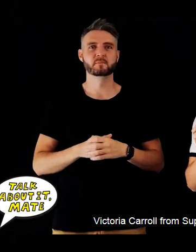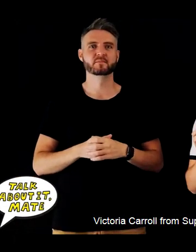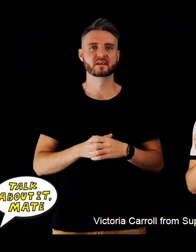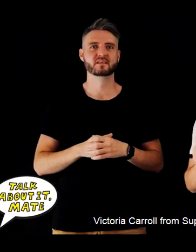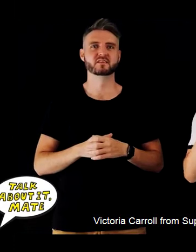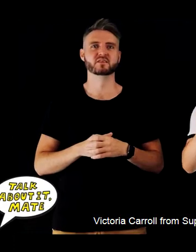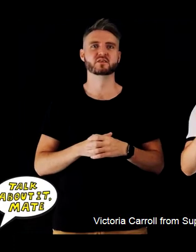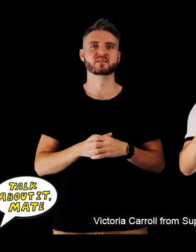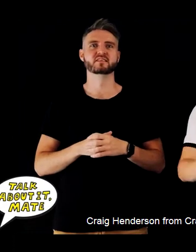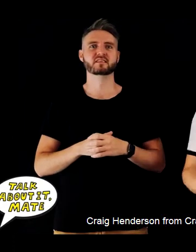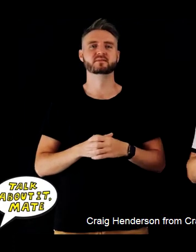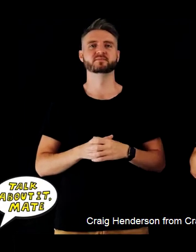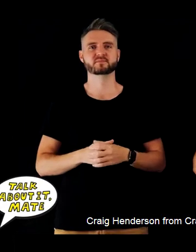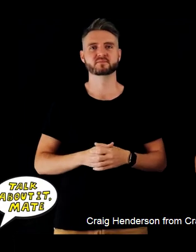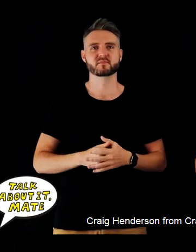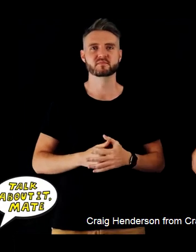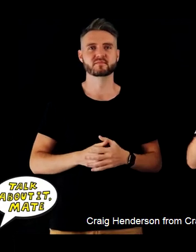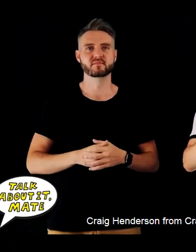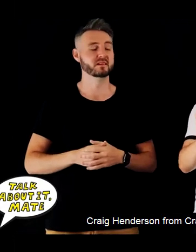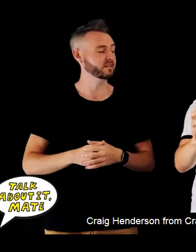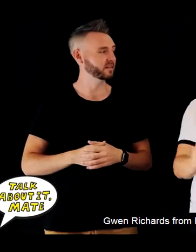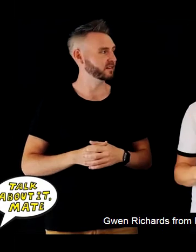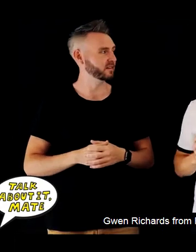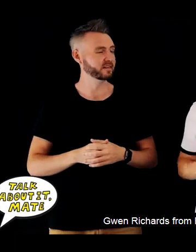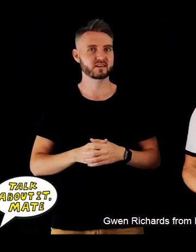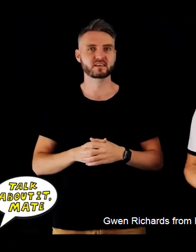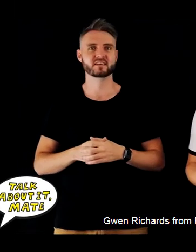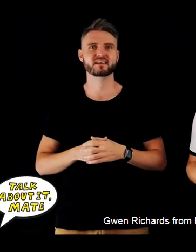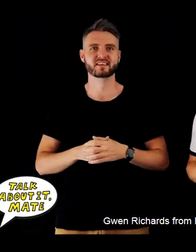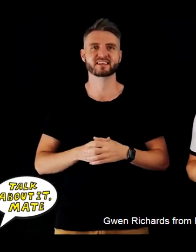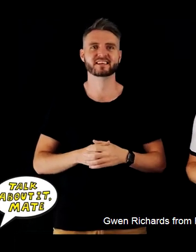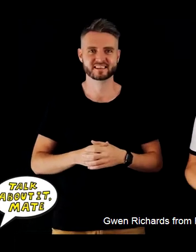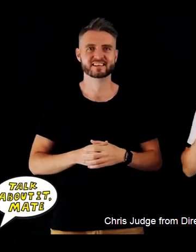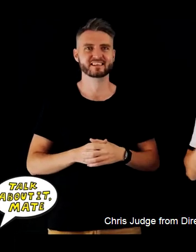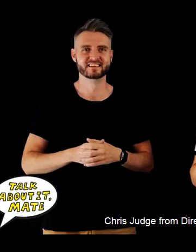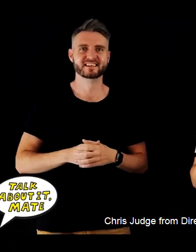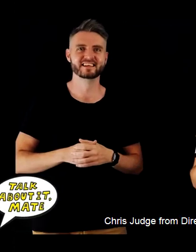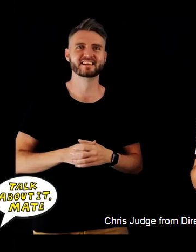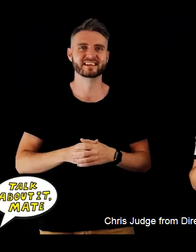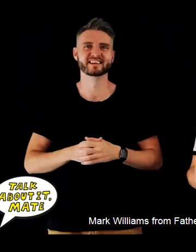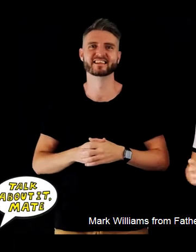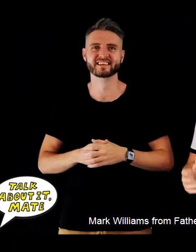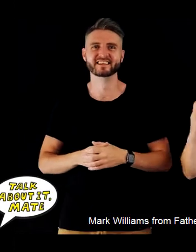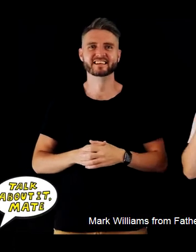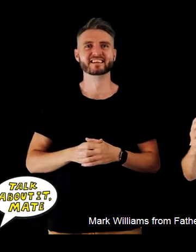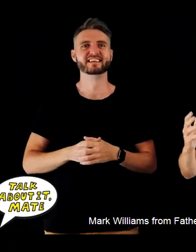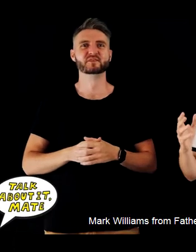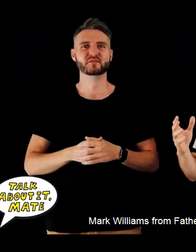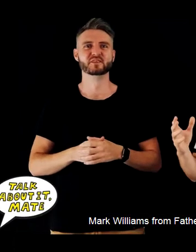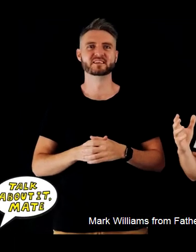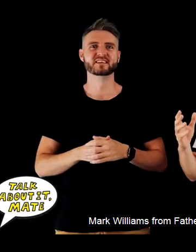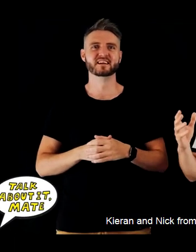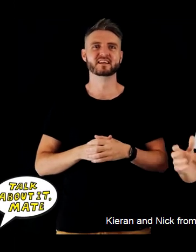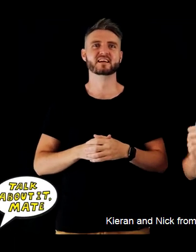Empower, Victoria Carroll from Supporting Factors, Craig Henderson from Craig's Barbershop, Gwen Richards from Fighting Spirit, Chris Judge from Directions for Men, Mark